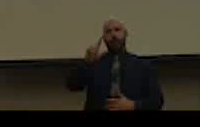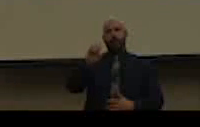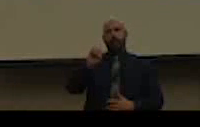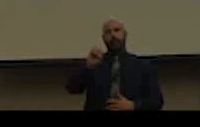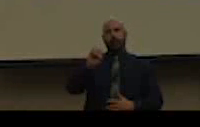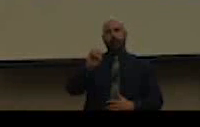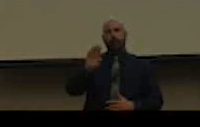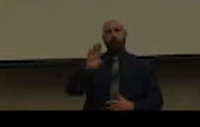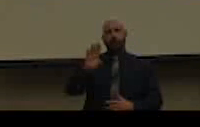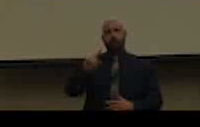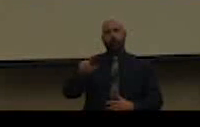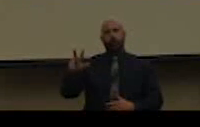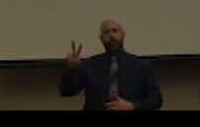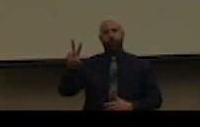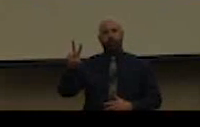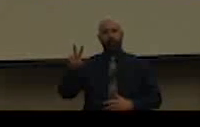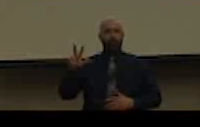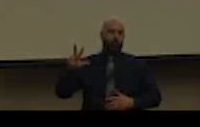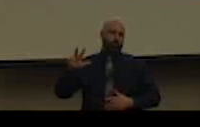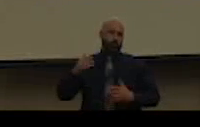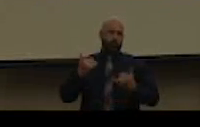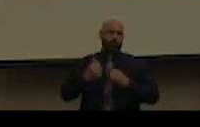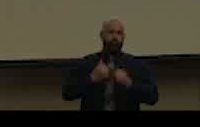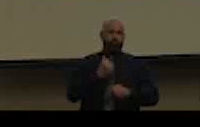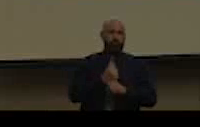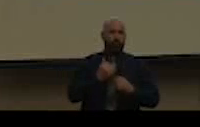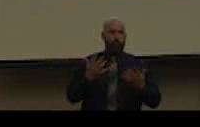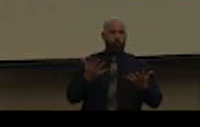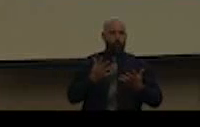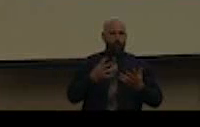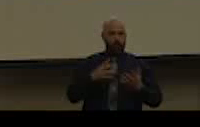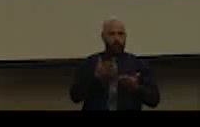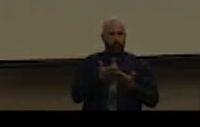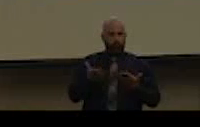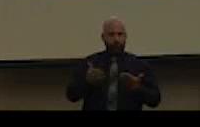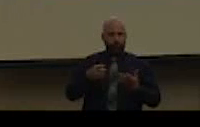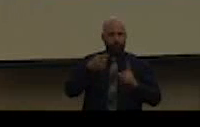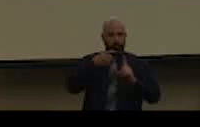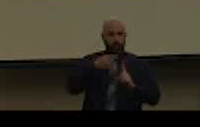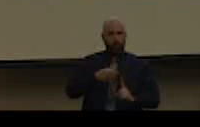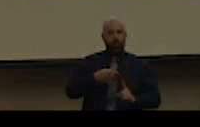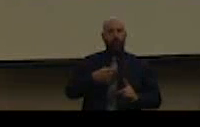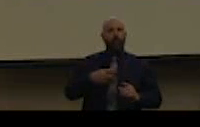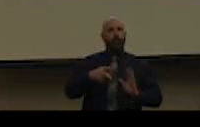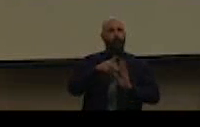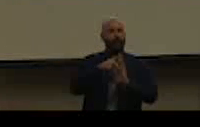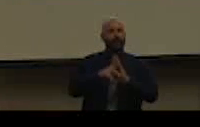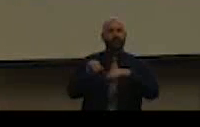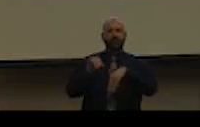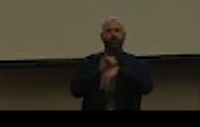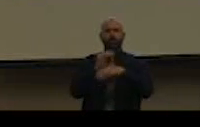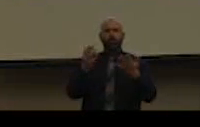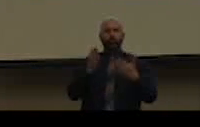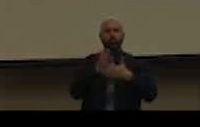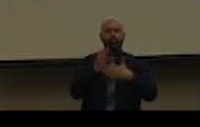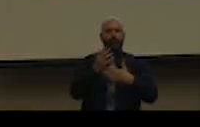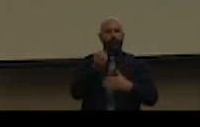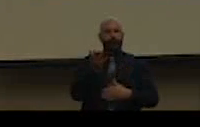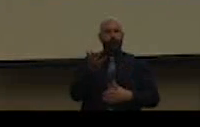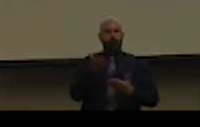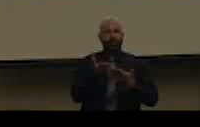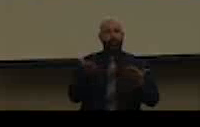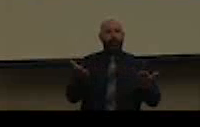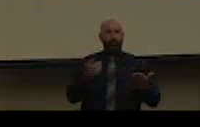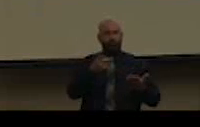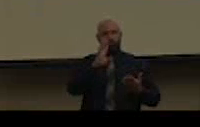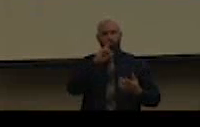What resources were you pointing to? All of those things. I know Policy Institute wanted to share a few things, but Stephanie, you talked about this a bit earlier. Maybe you want to start us